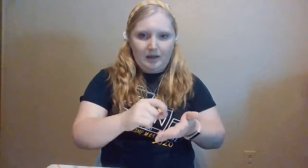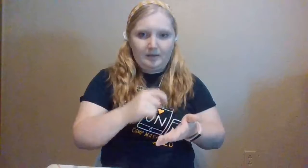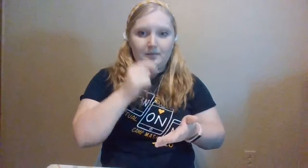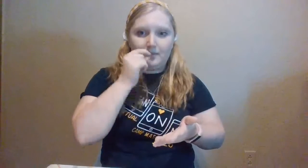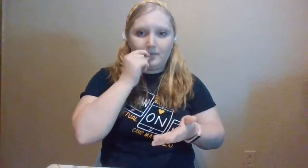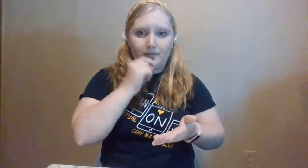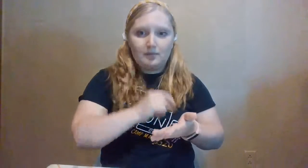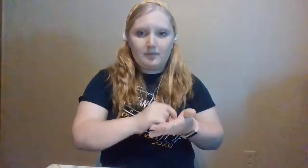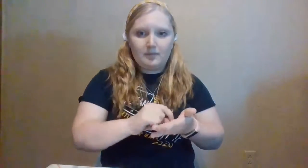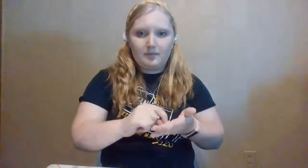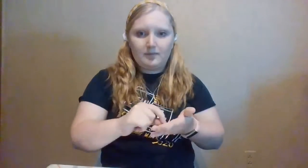write.